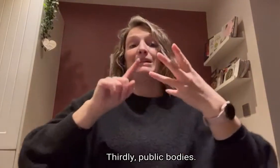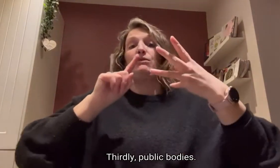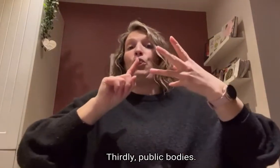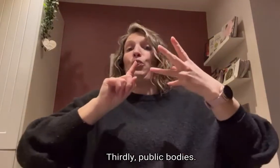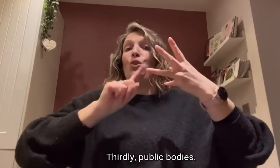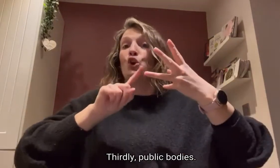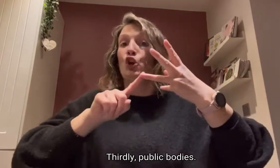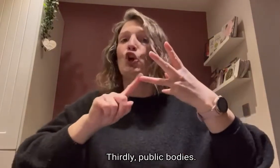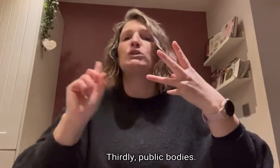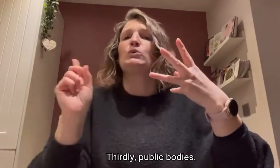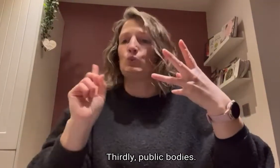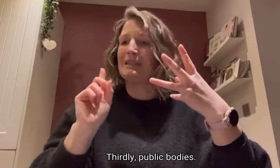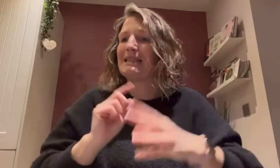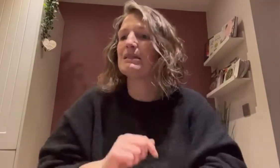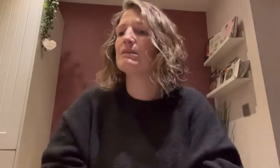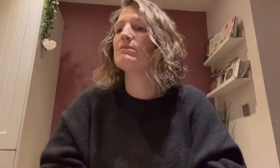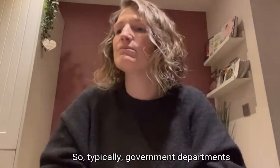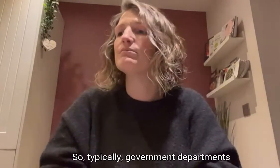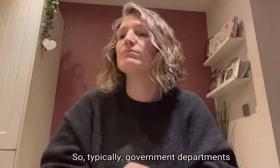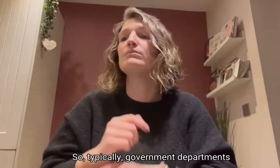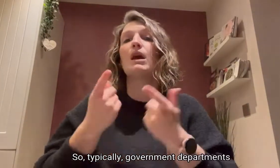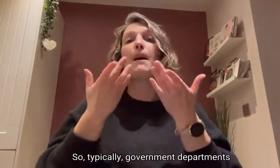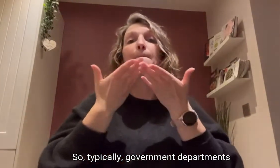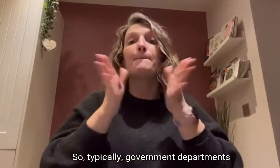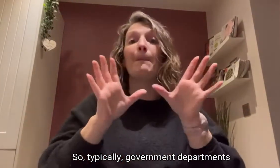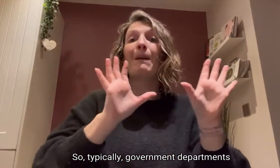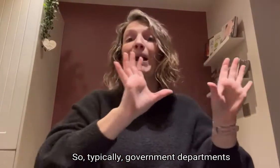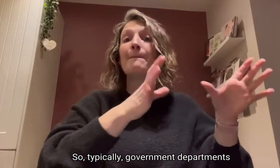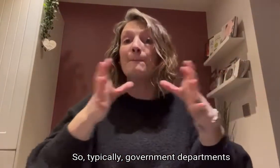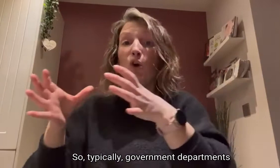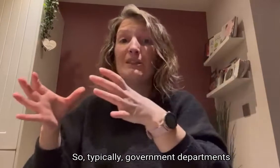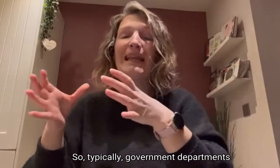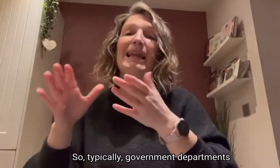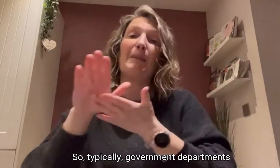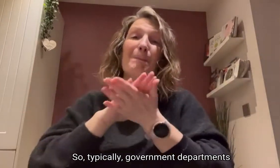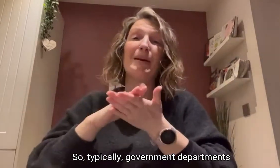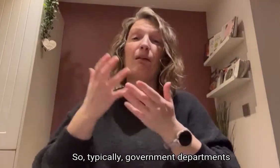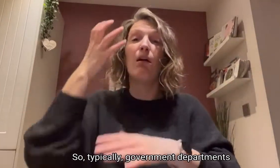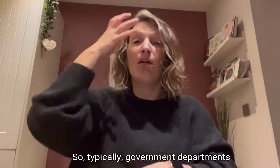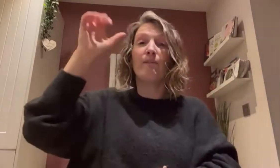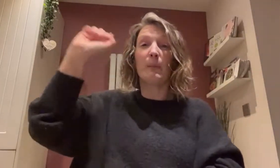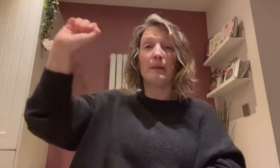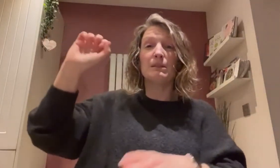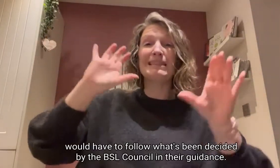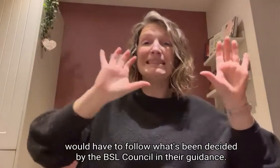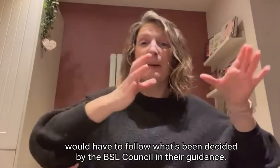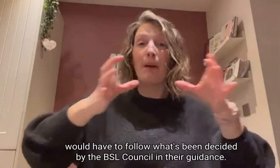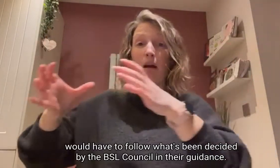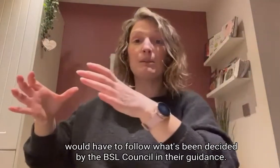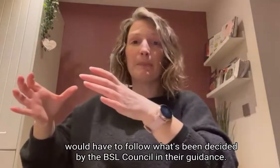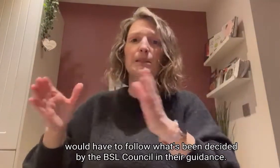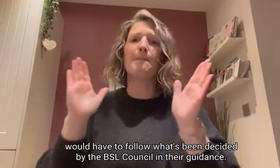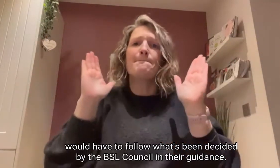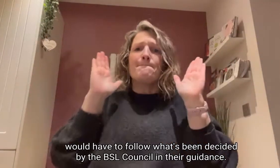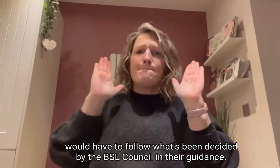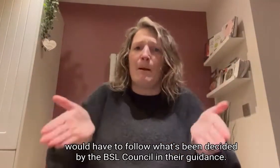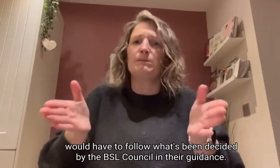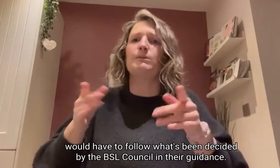Thirdly, public bodies, so typically government departments, would have to follow what's been decided by the